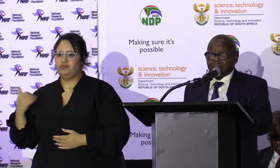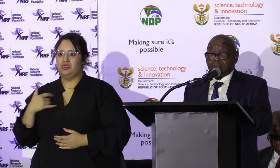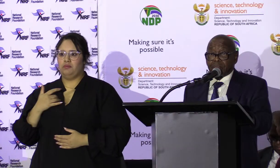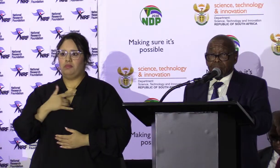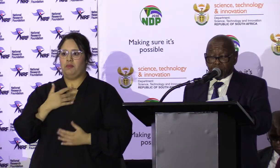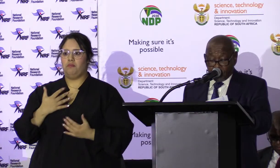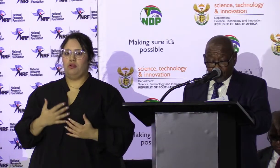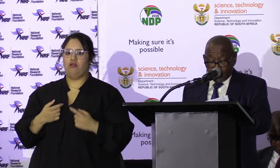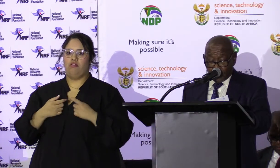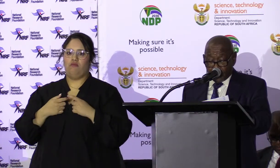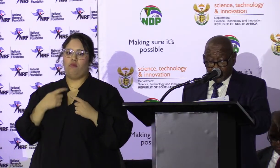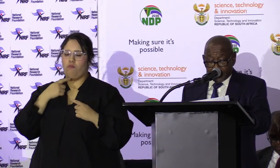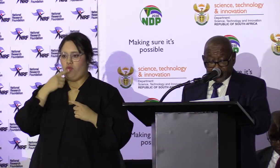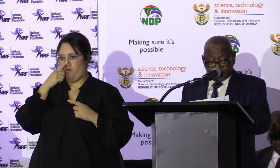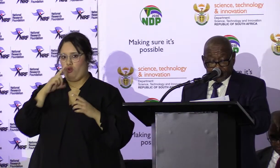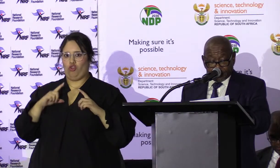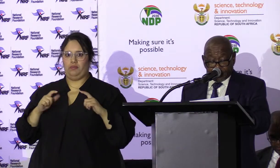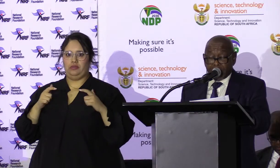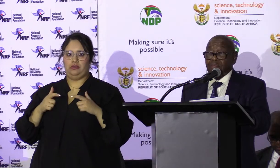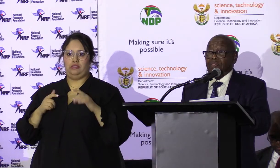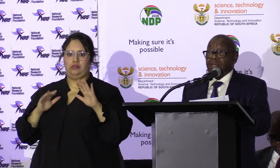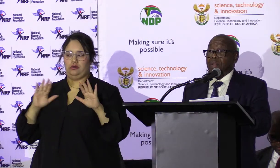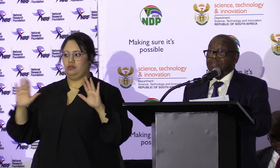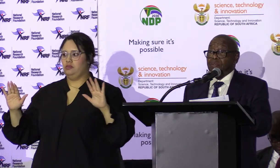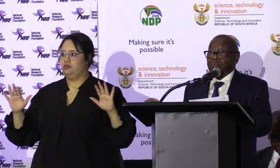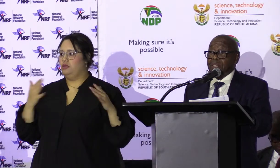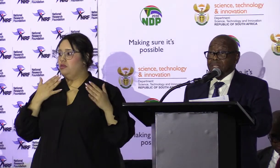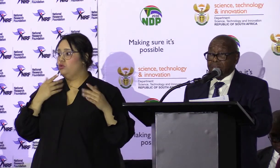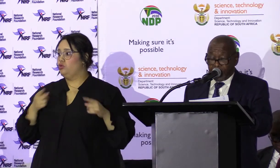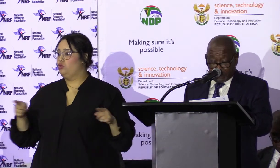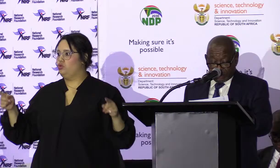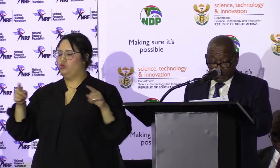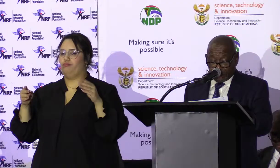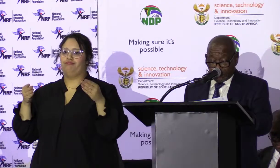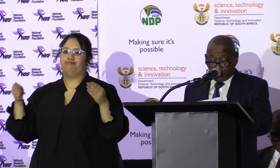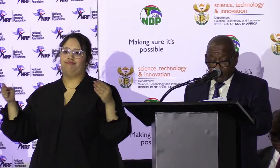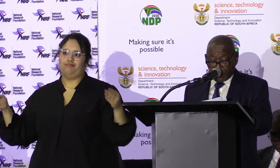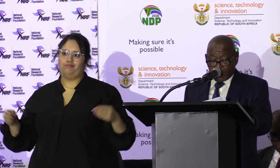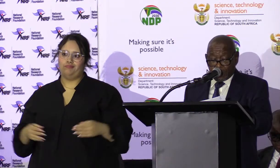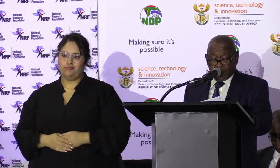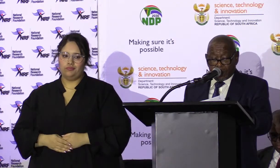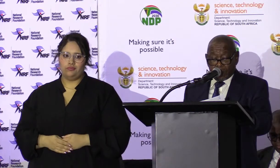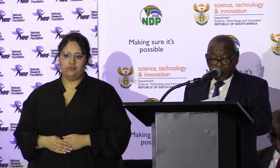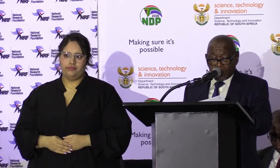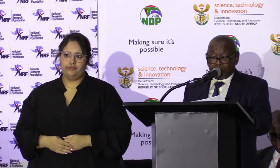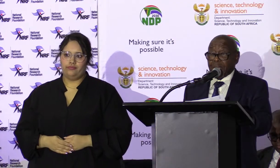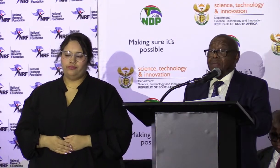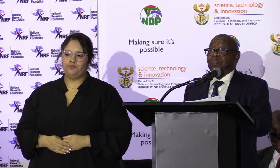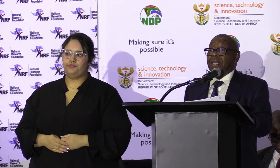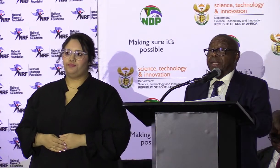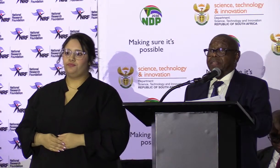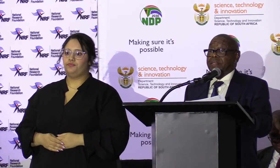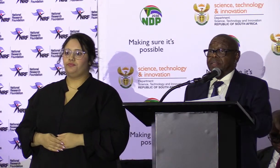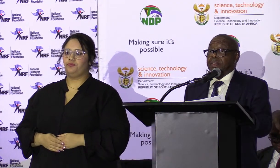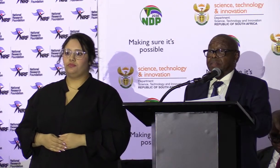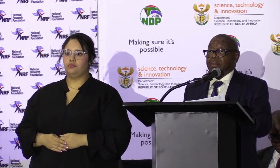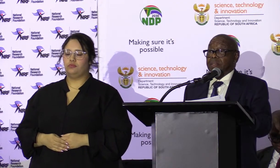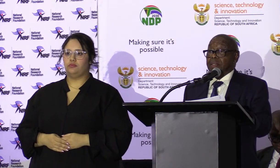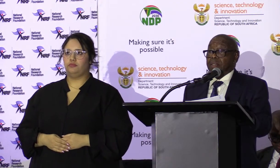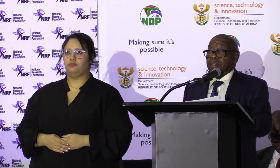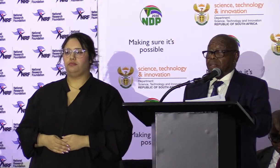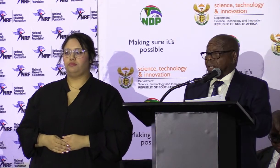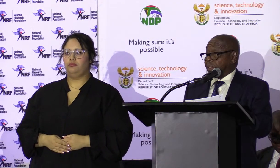of the portfolio committee. Thank you very much for being here. You pay a